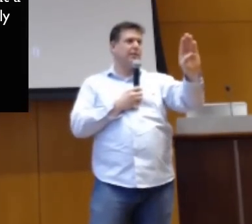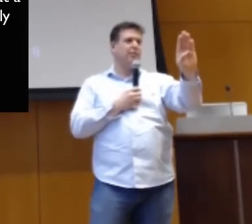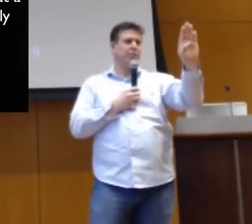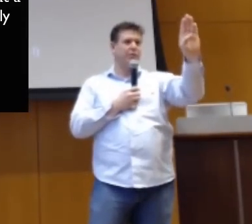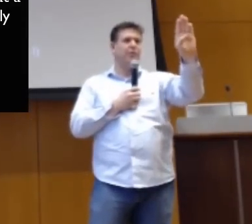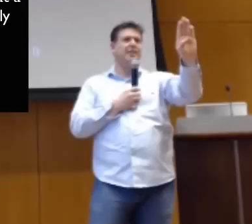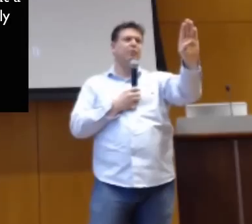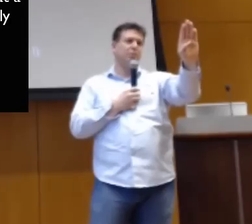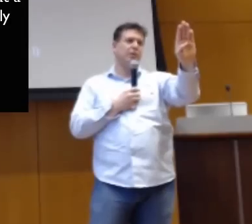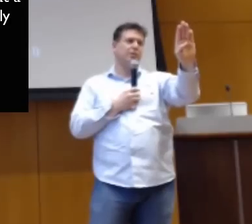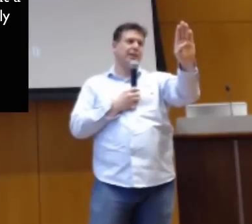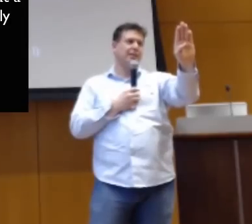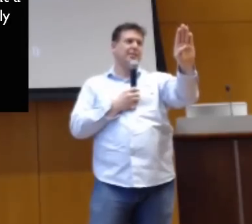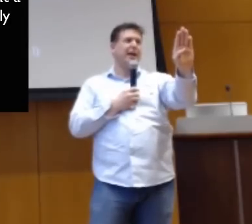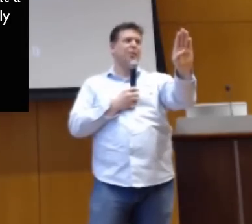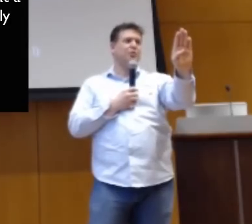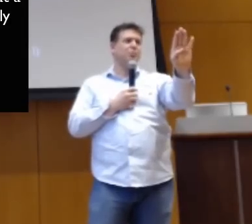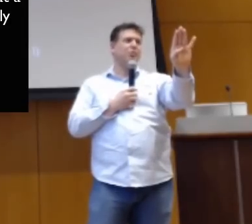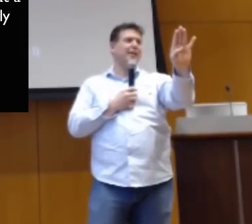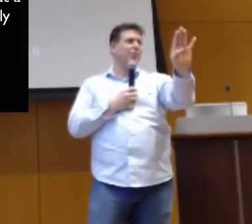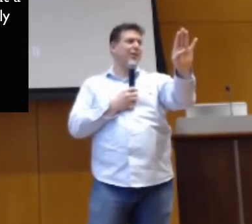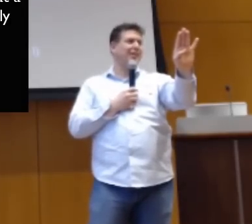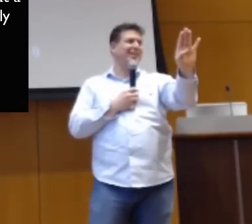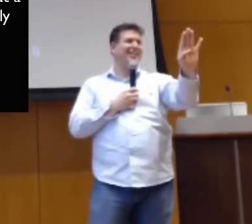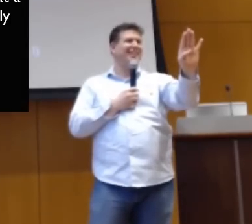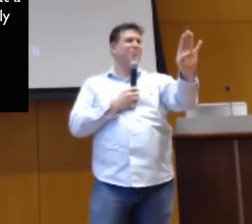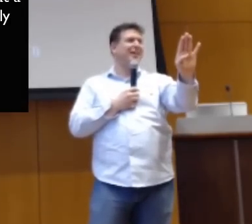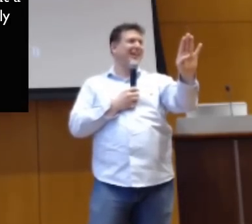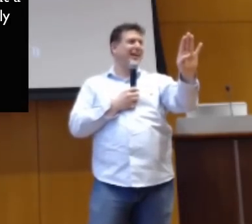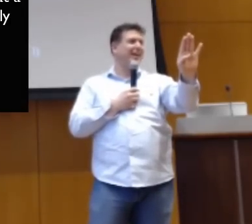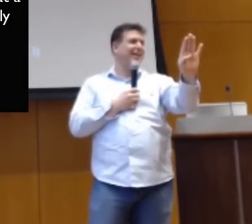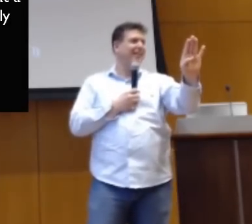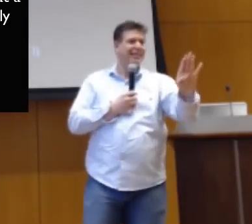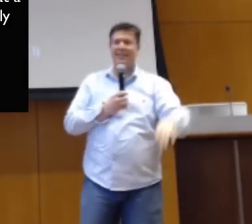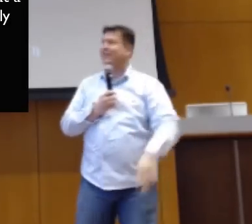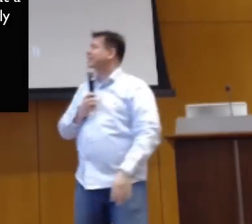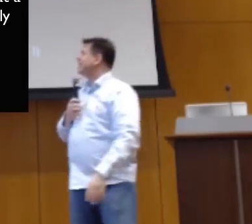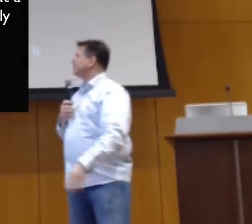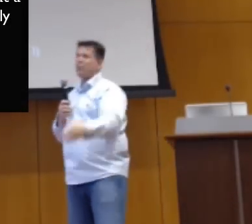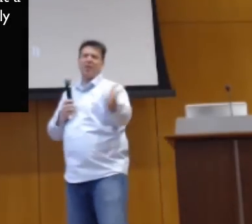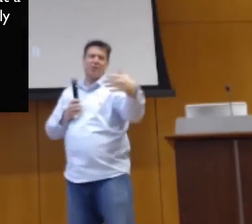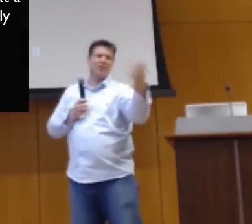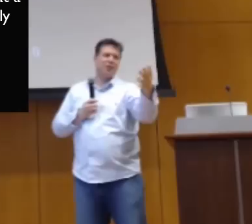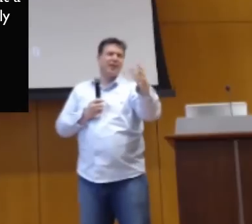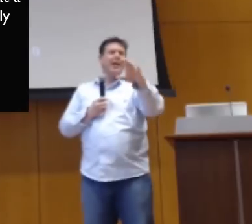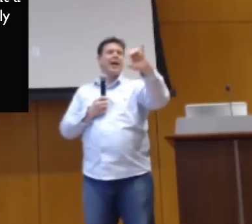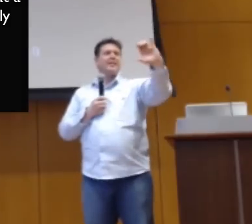the entire form of B looks like this. And we're subtracting one to make the I. So you can argue that's fine. And